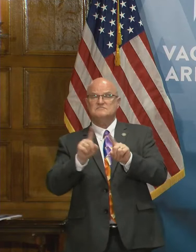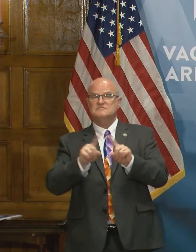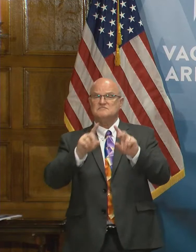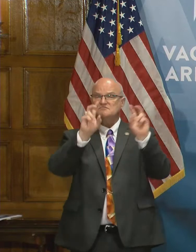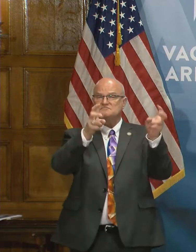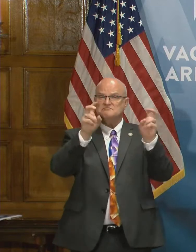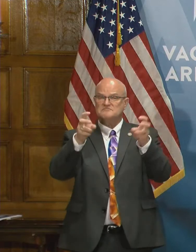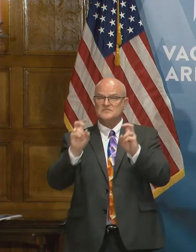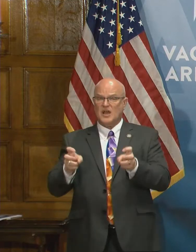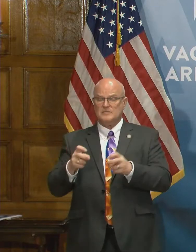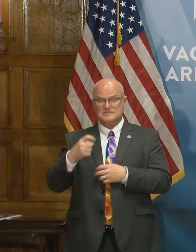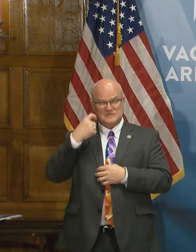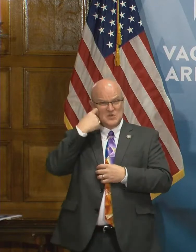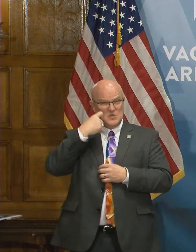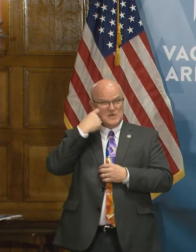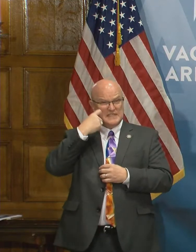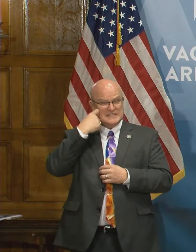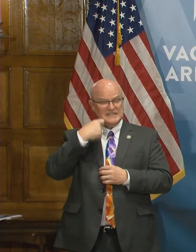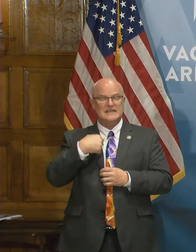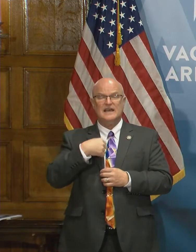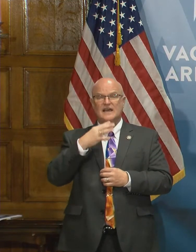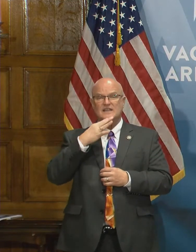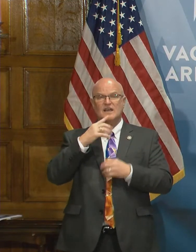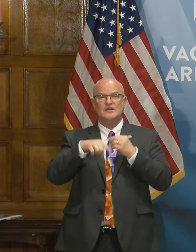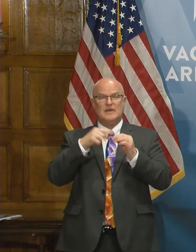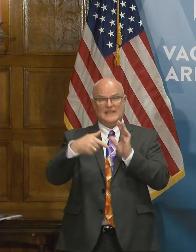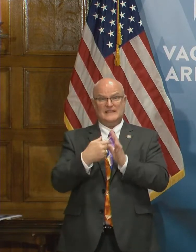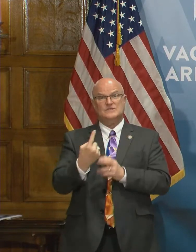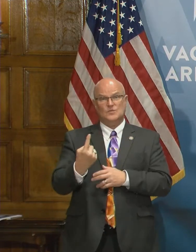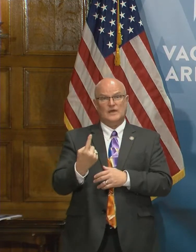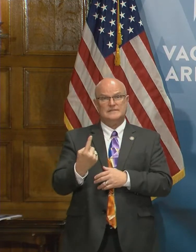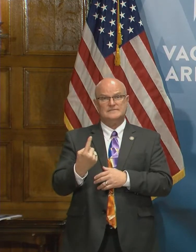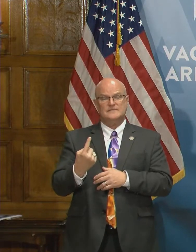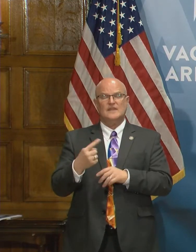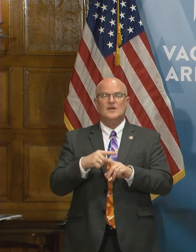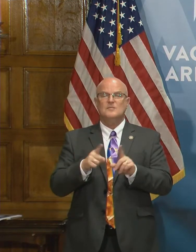different topics, most recently on this one,